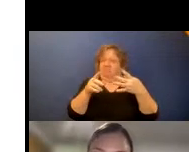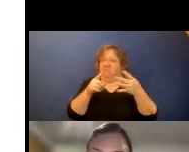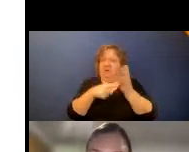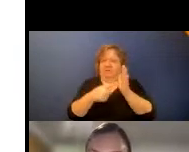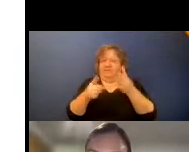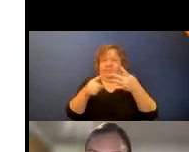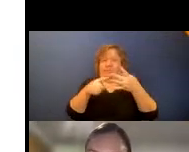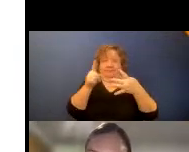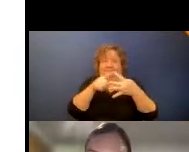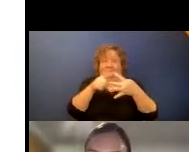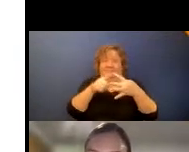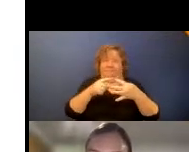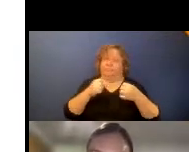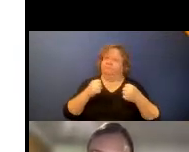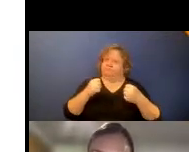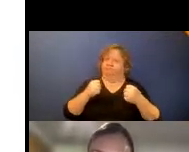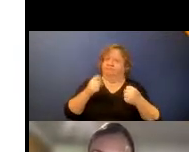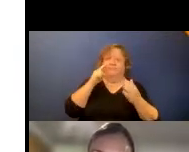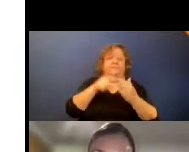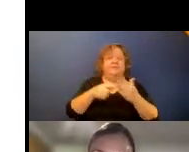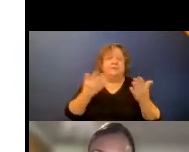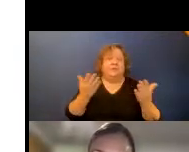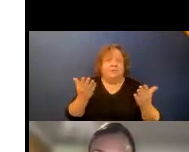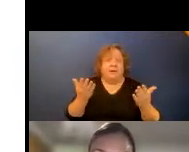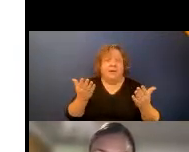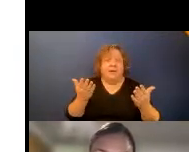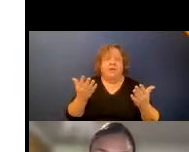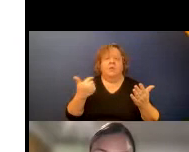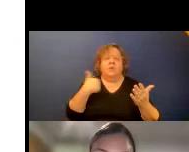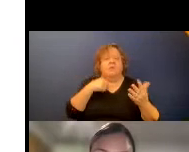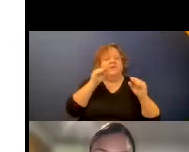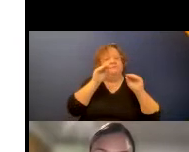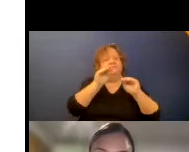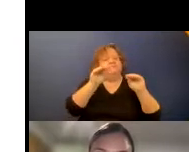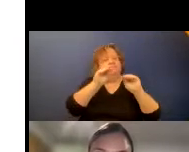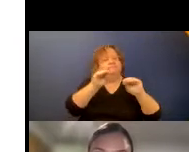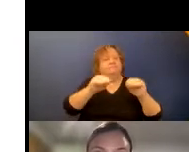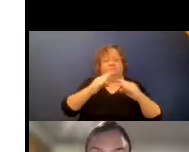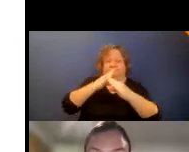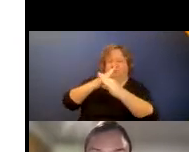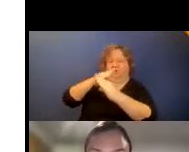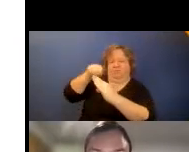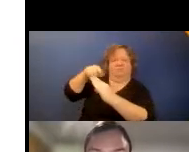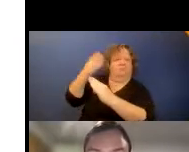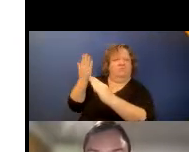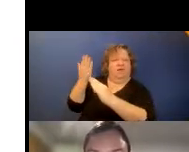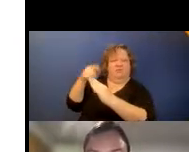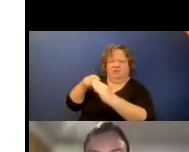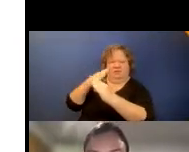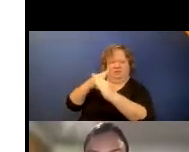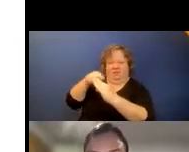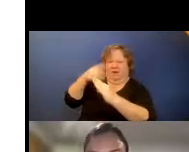things like the most common barriers to inclusive services and why these things are invisible,